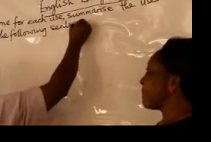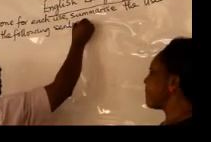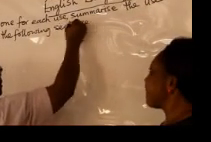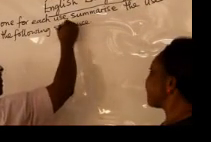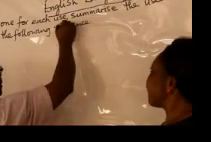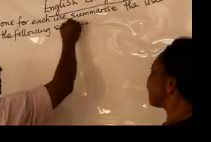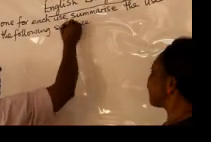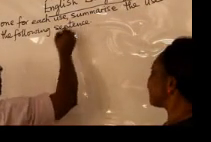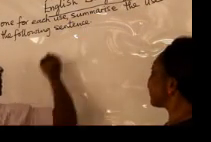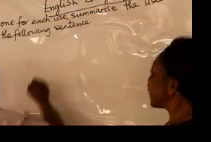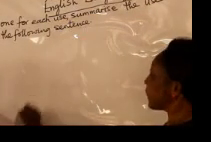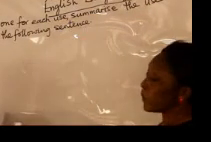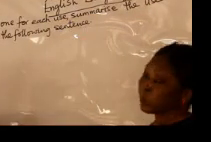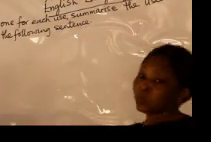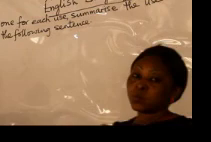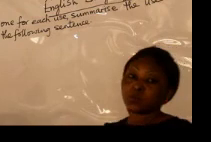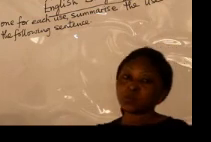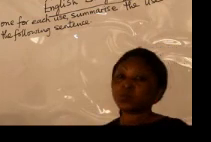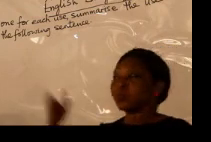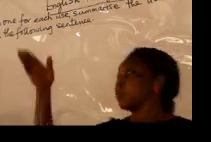So you do this on your own,